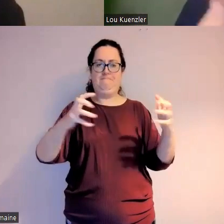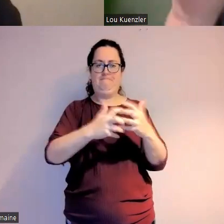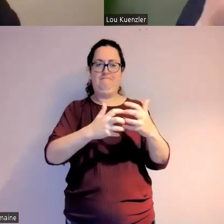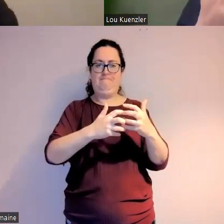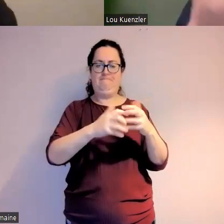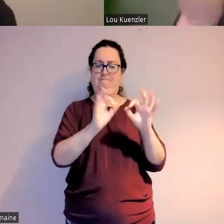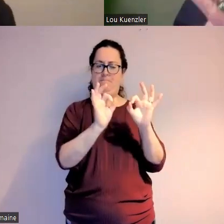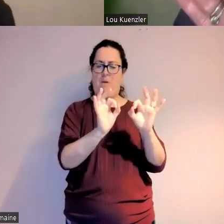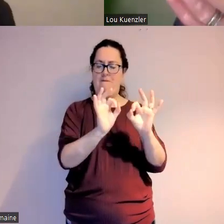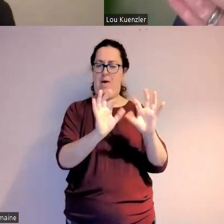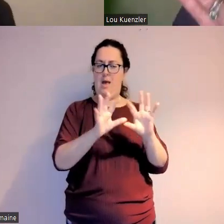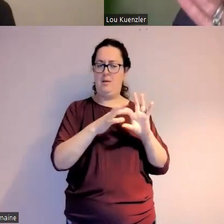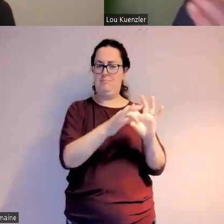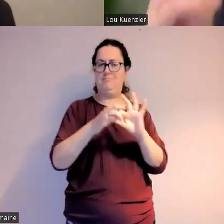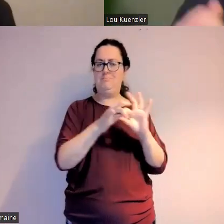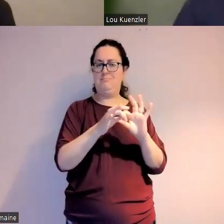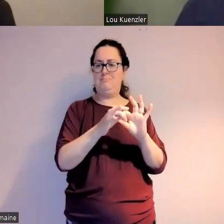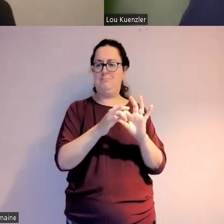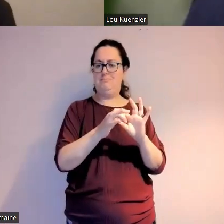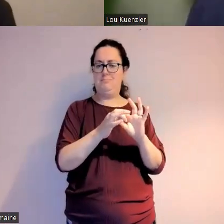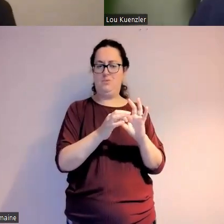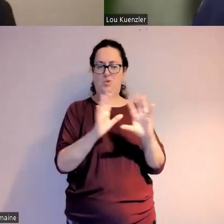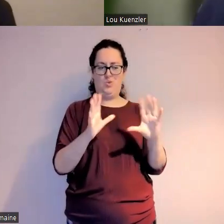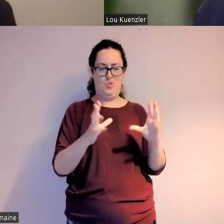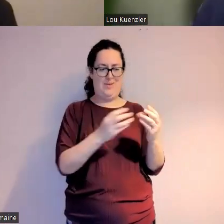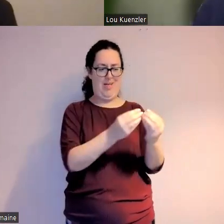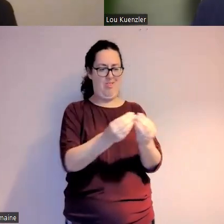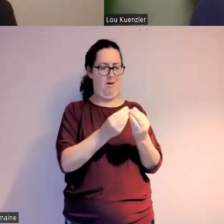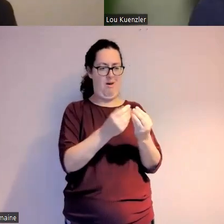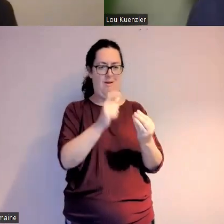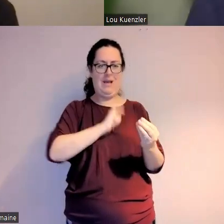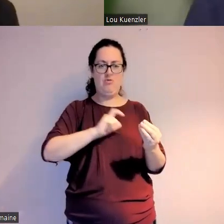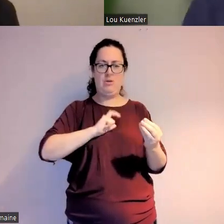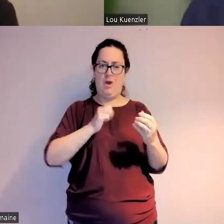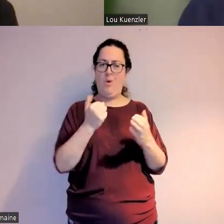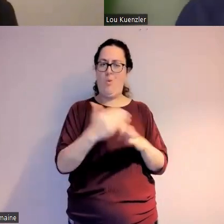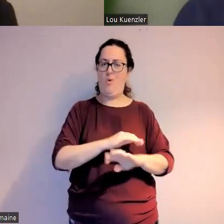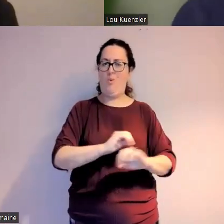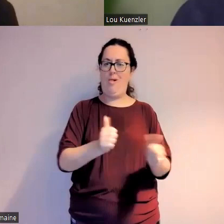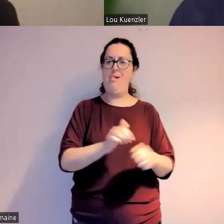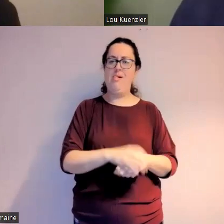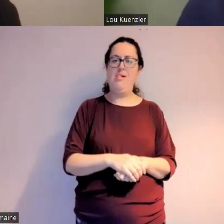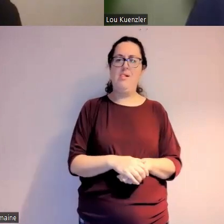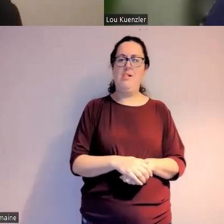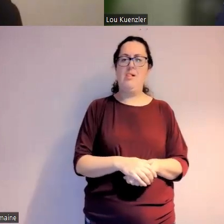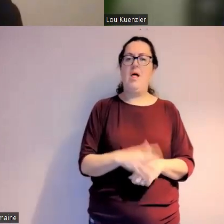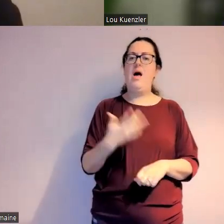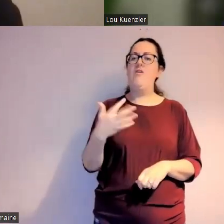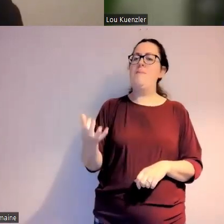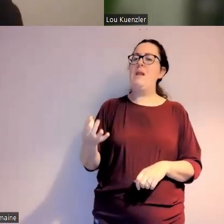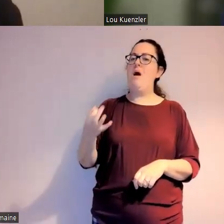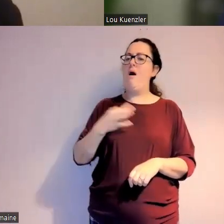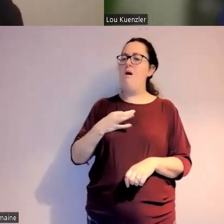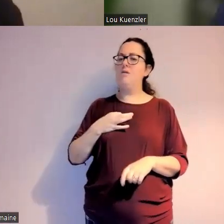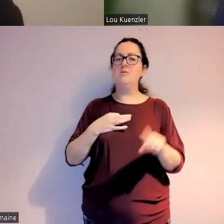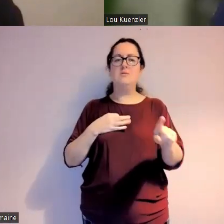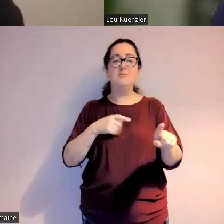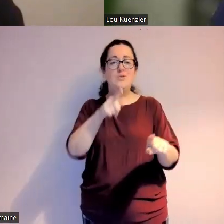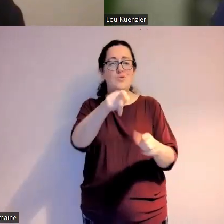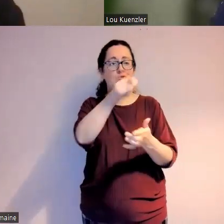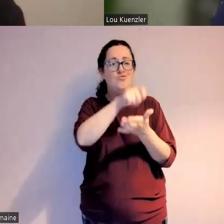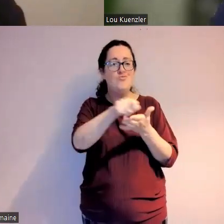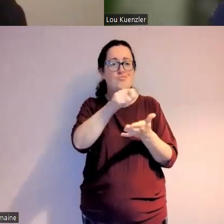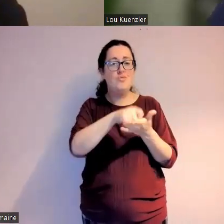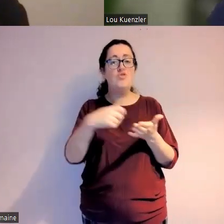those different characters coming together. Fantastic. I've been asked how many drafts you write